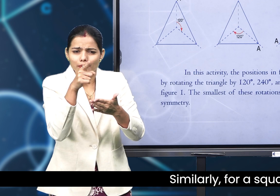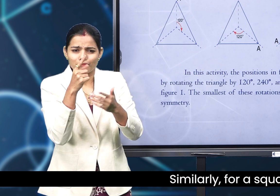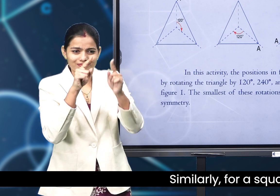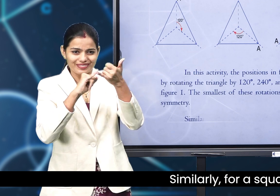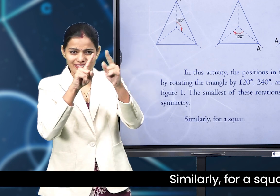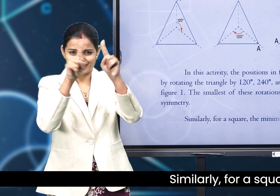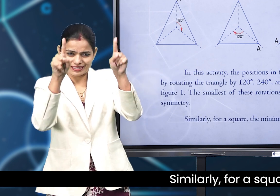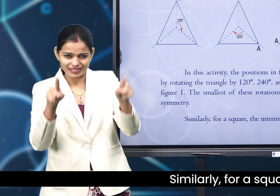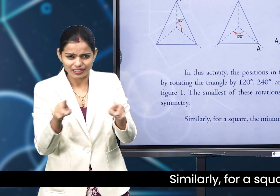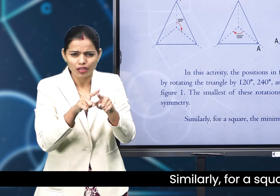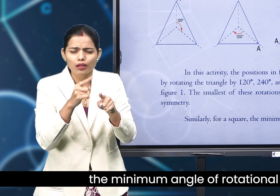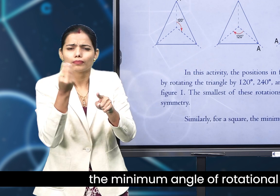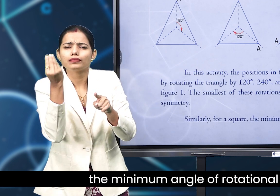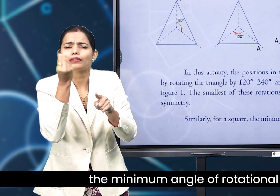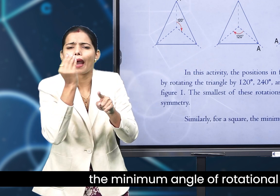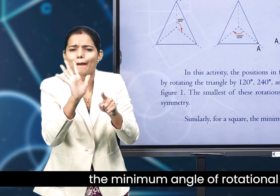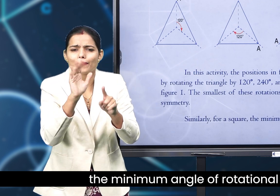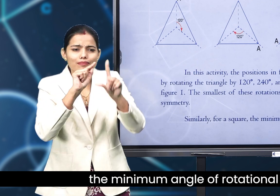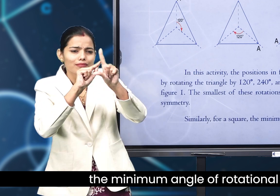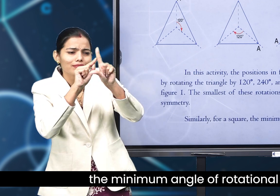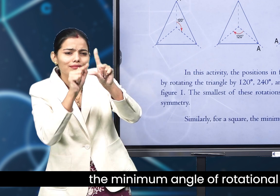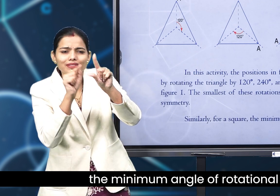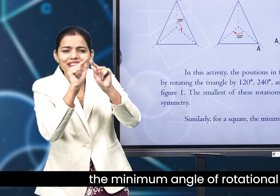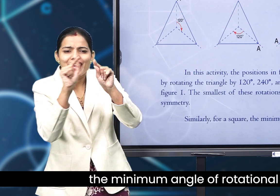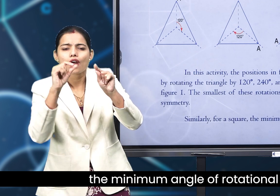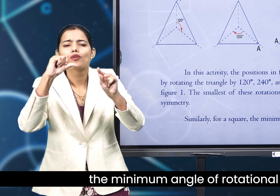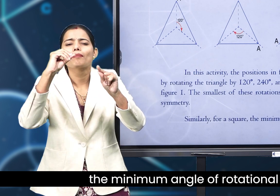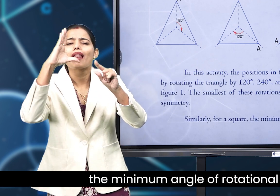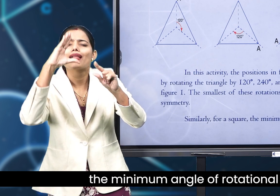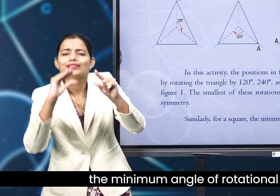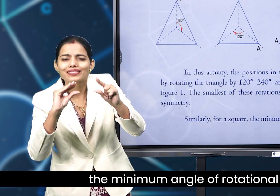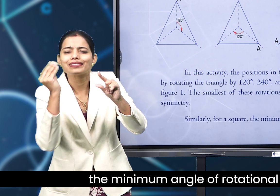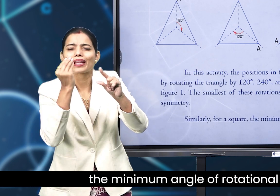square, the minimum angle of rotational symmetry is 90 degree.